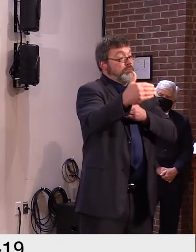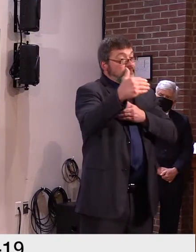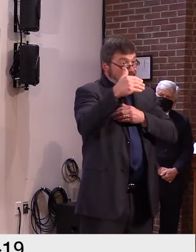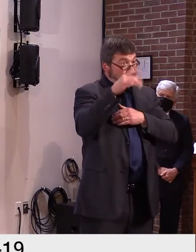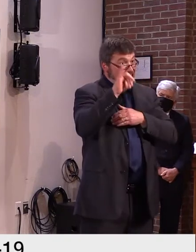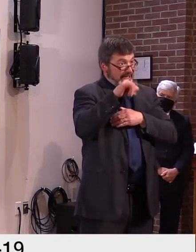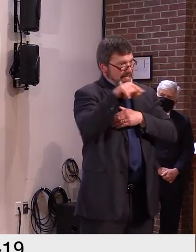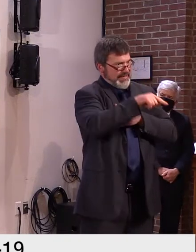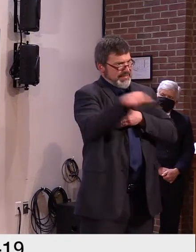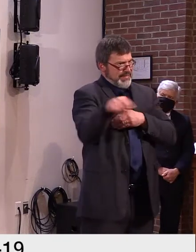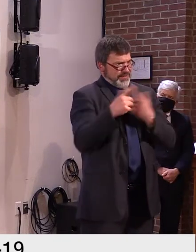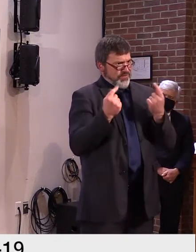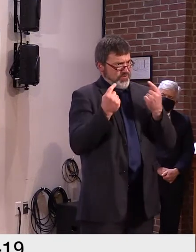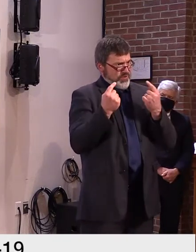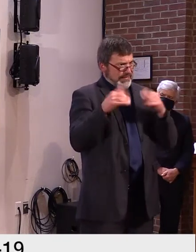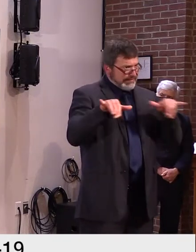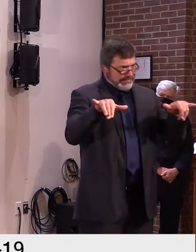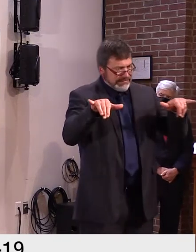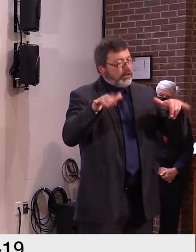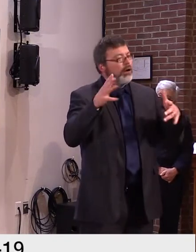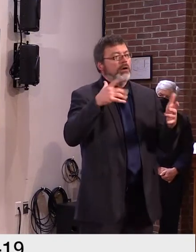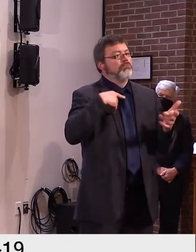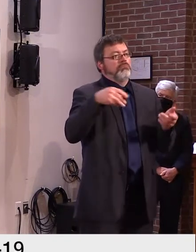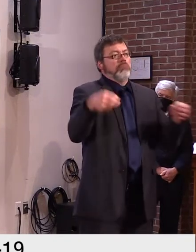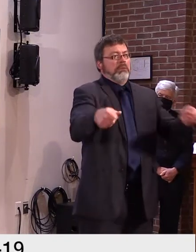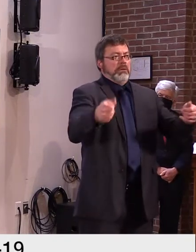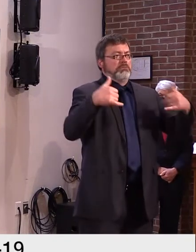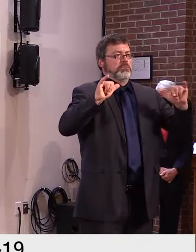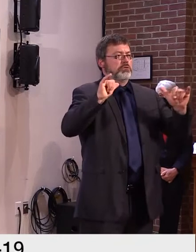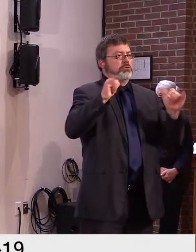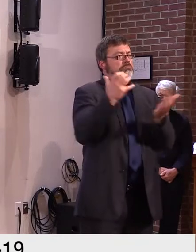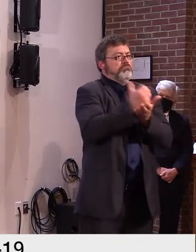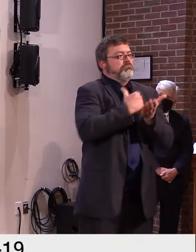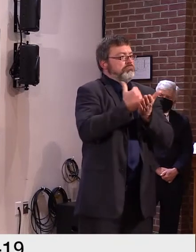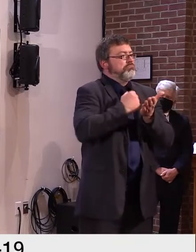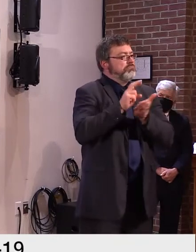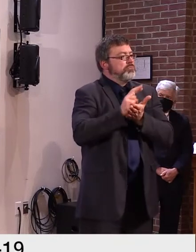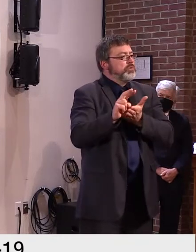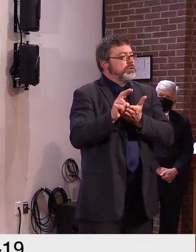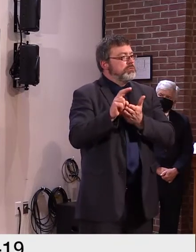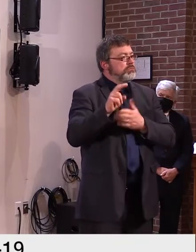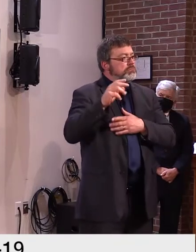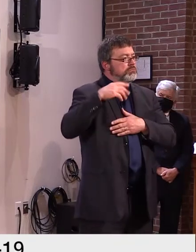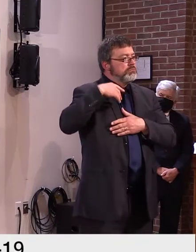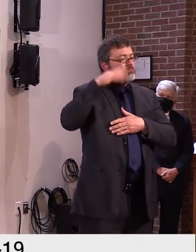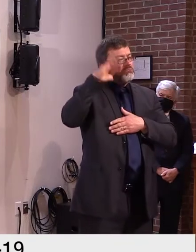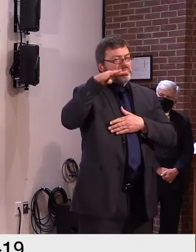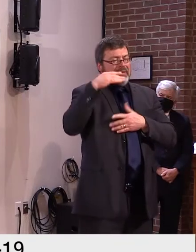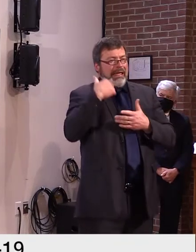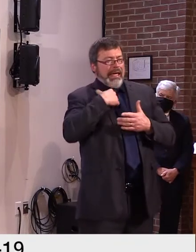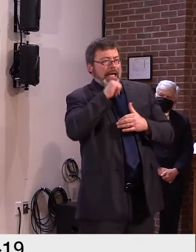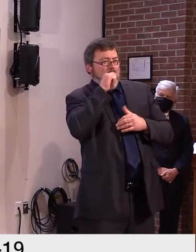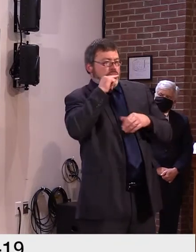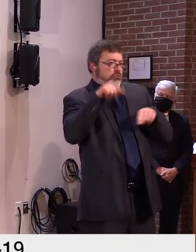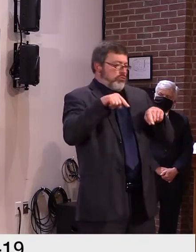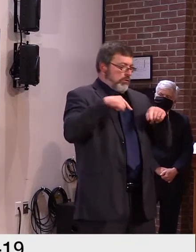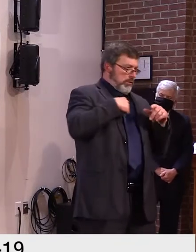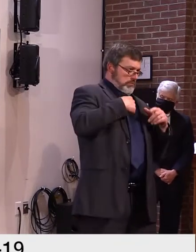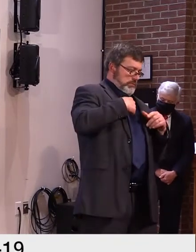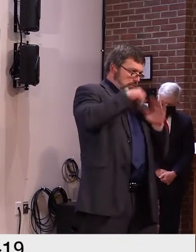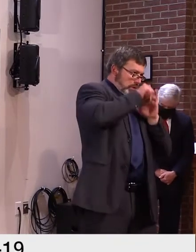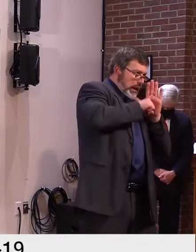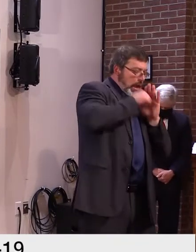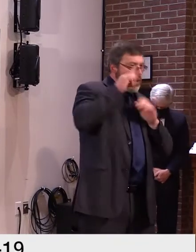or paid by the employer for those in quarantine or isolation. The owners of the orchards, state agencies,